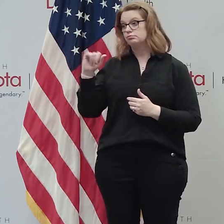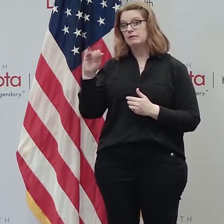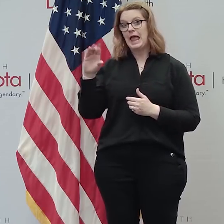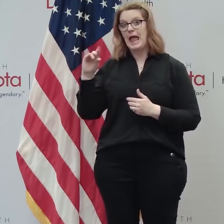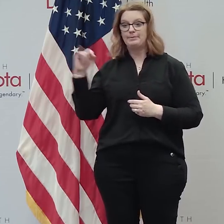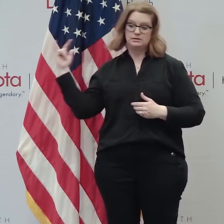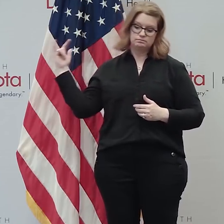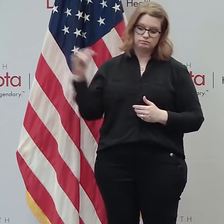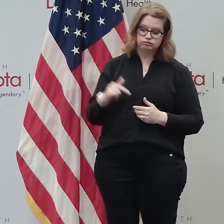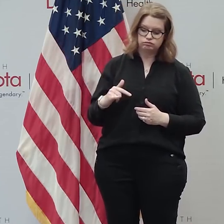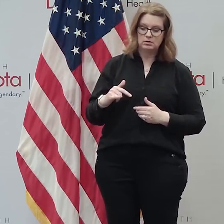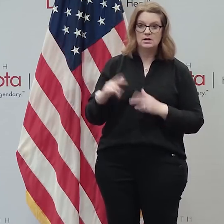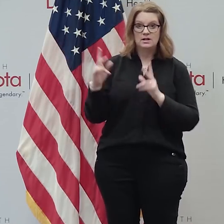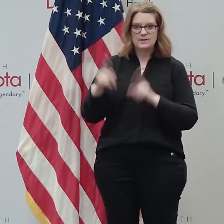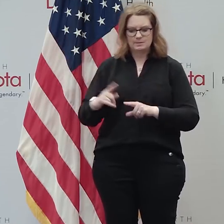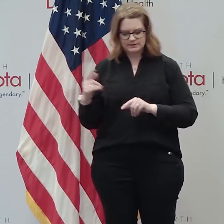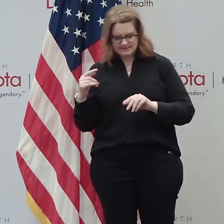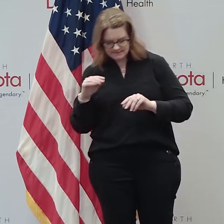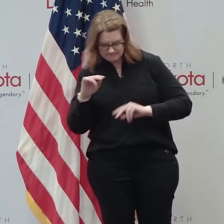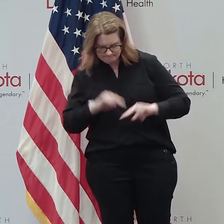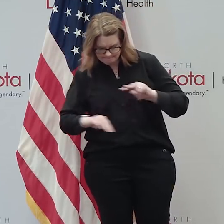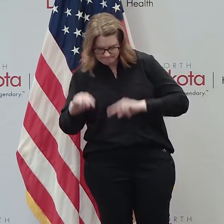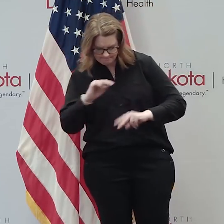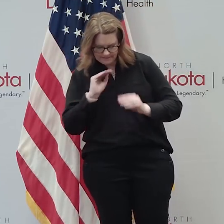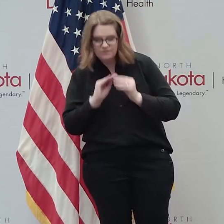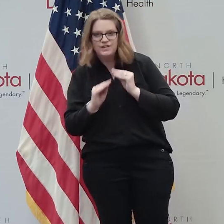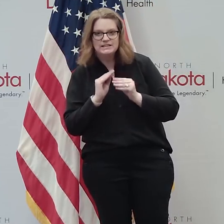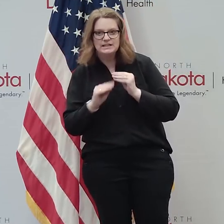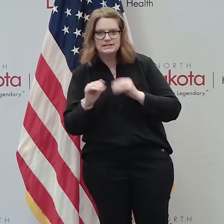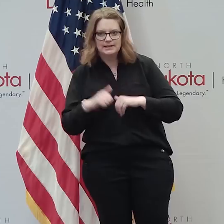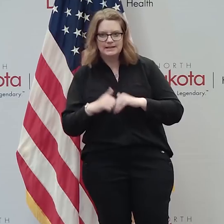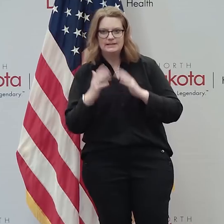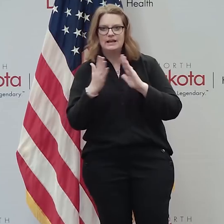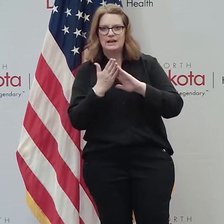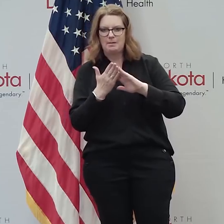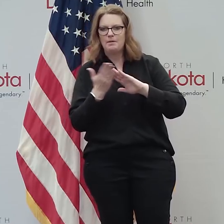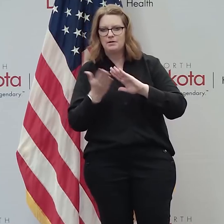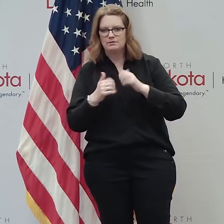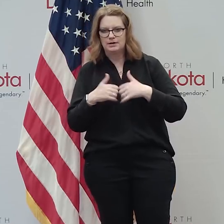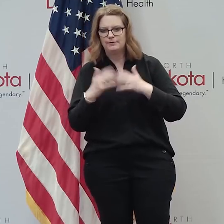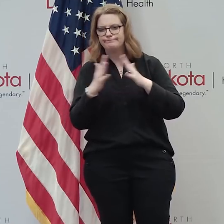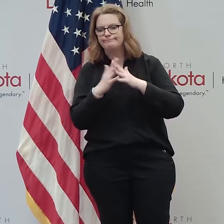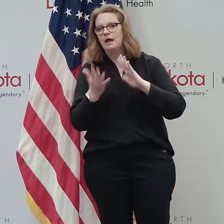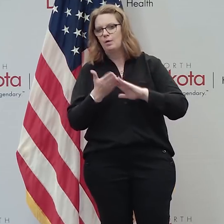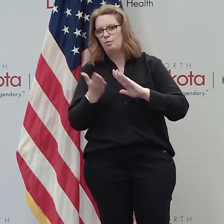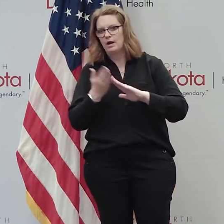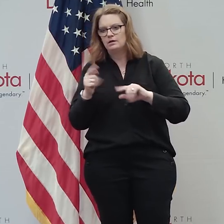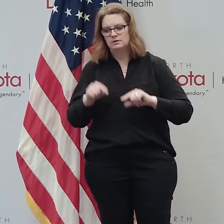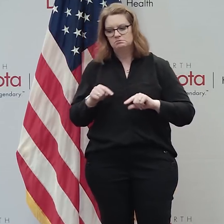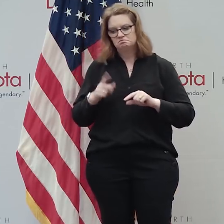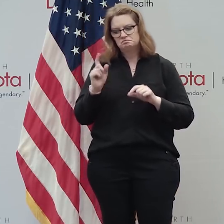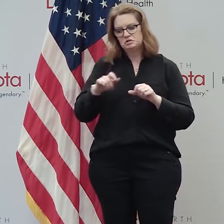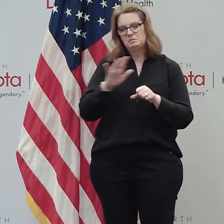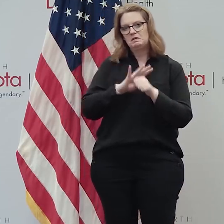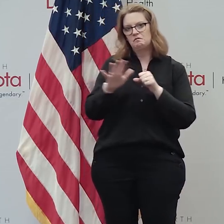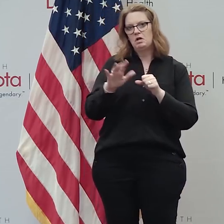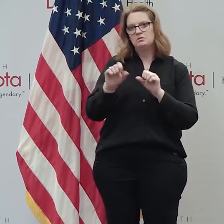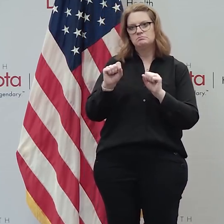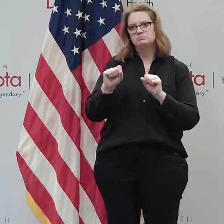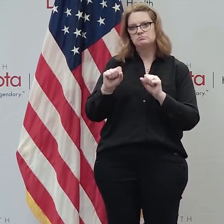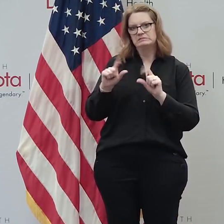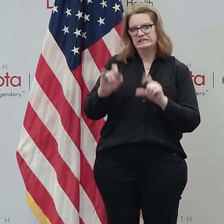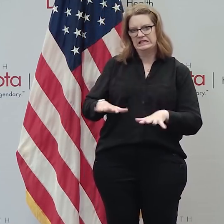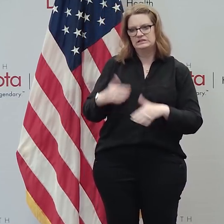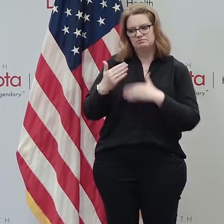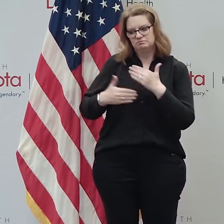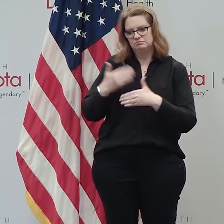on site right now. They're working to get that back up again. And so that is should be back up, and we should be at full capacity for test